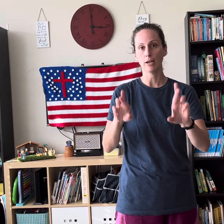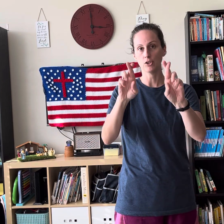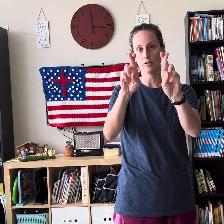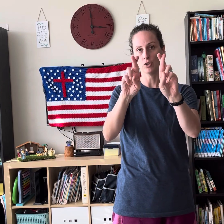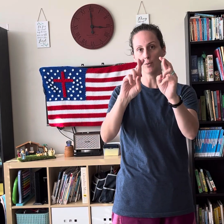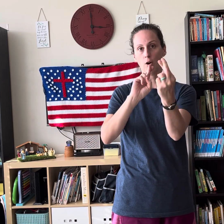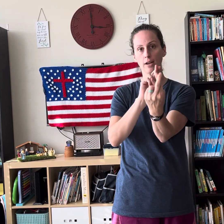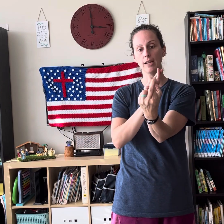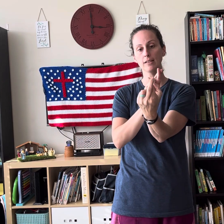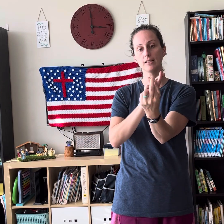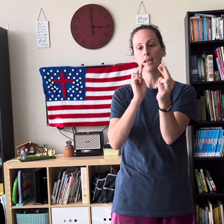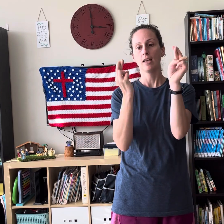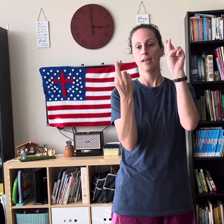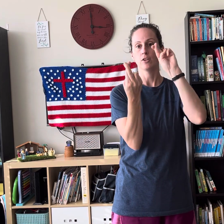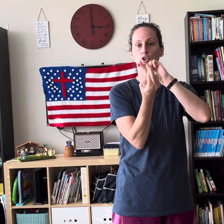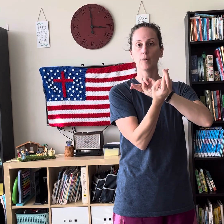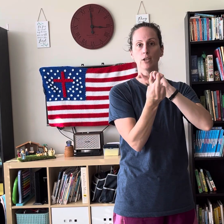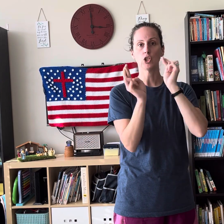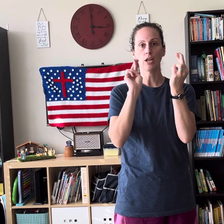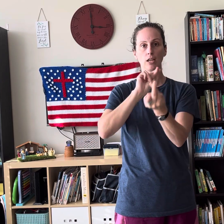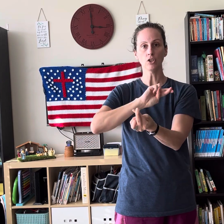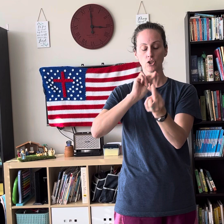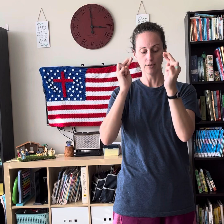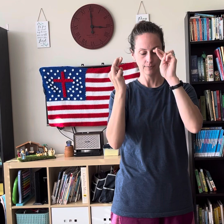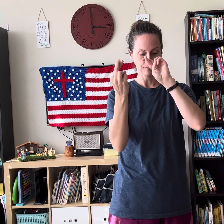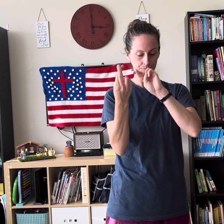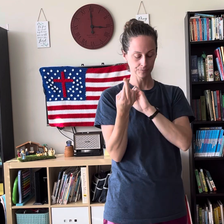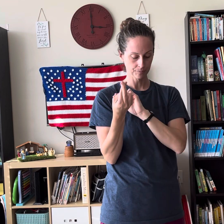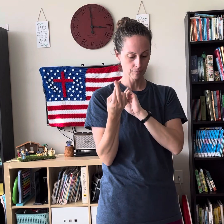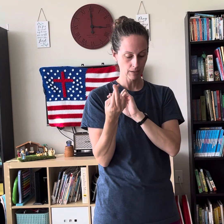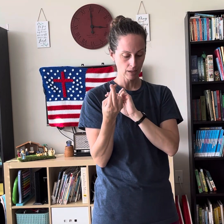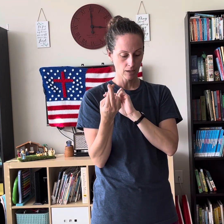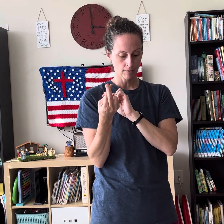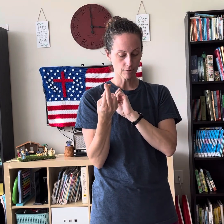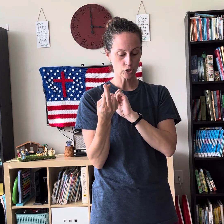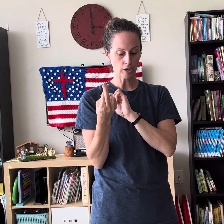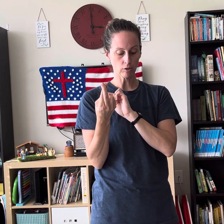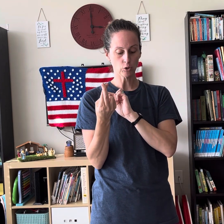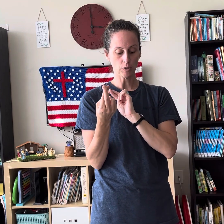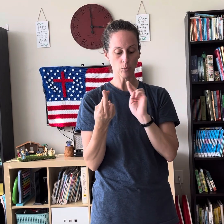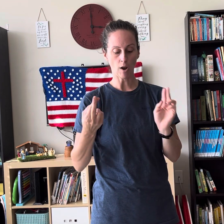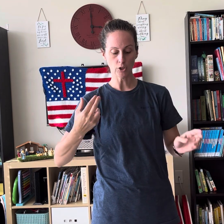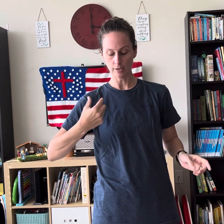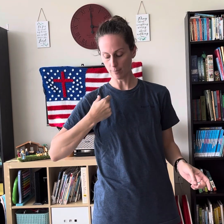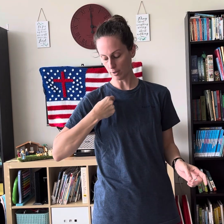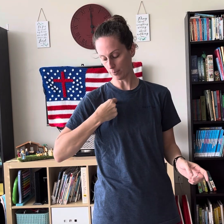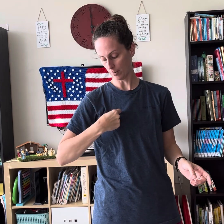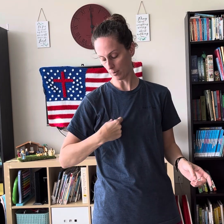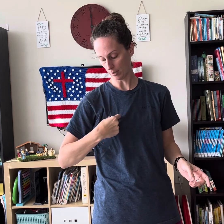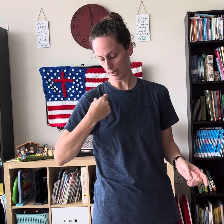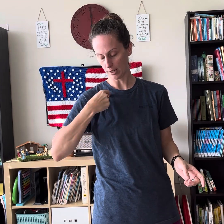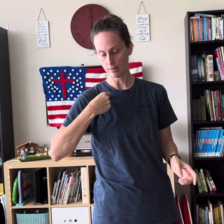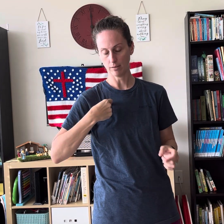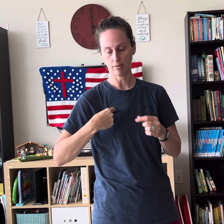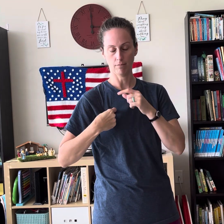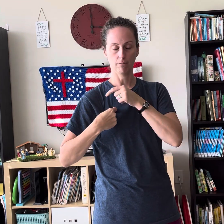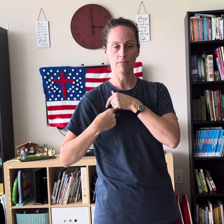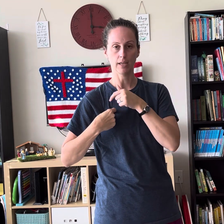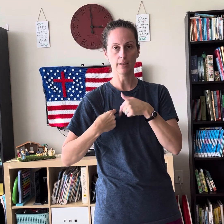Reformation to our hands, and it's showing a change. For General George Washington, we're going to put where like they get